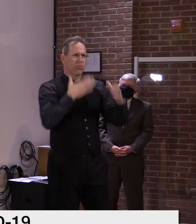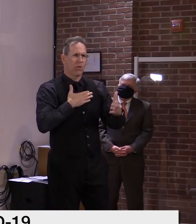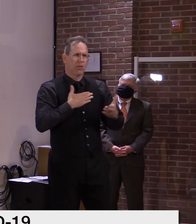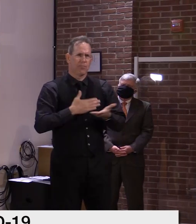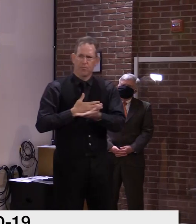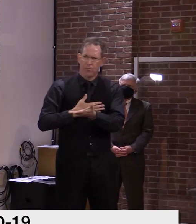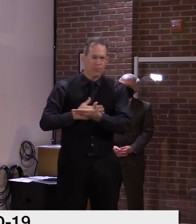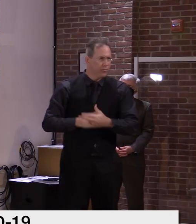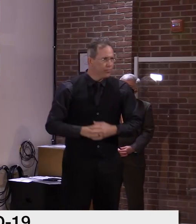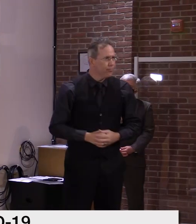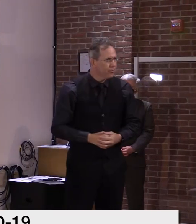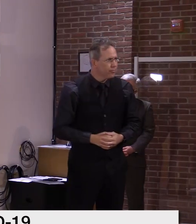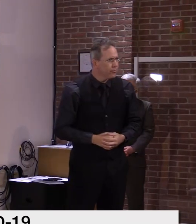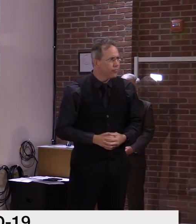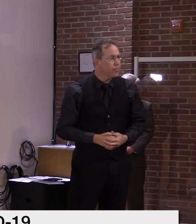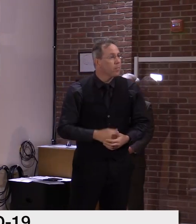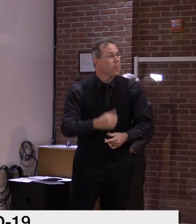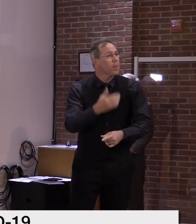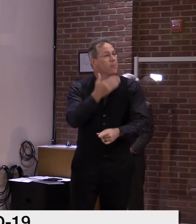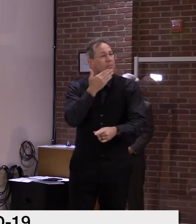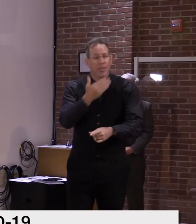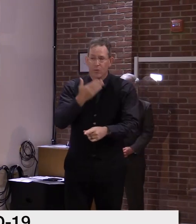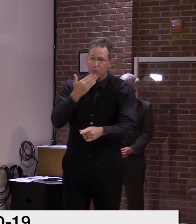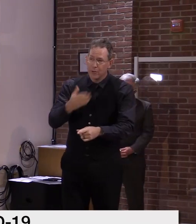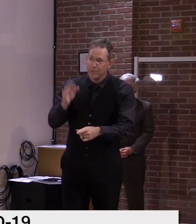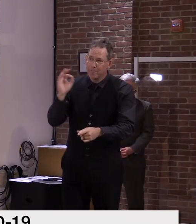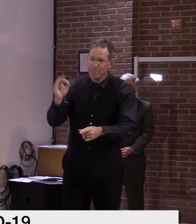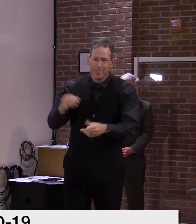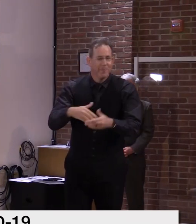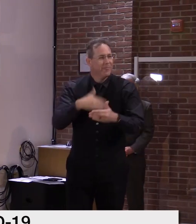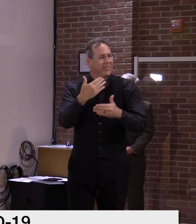John Dillon, Vermont Public Radio.